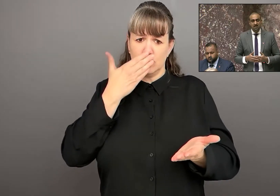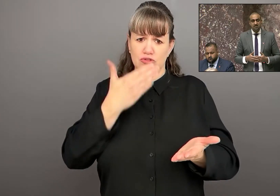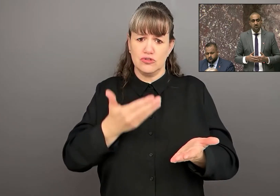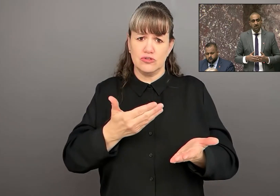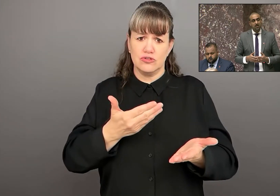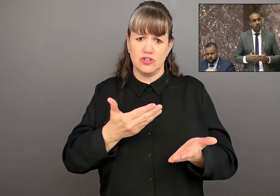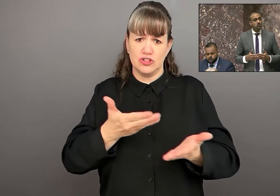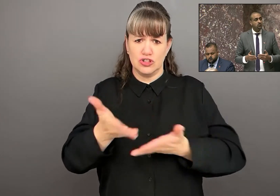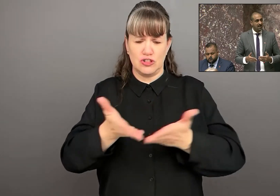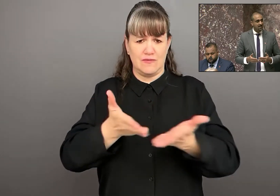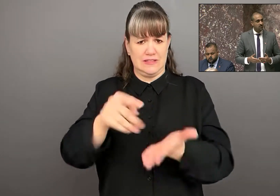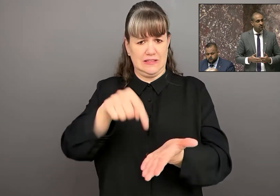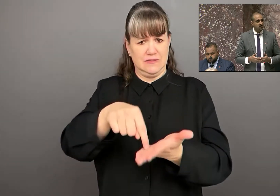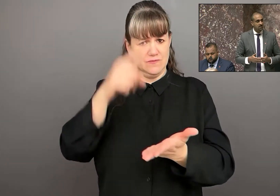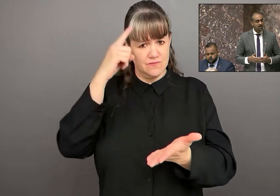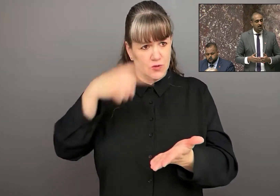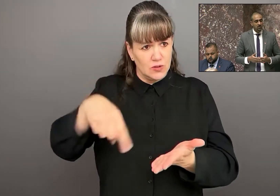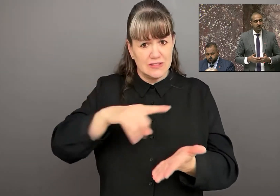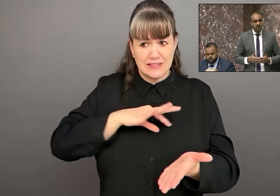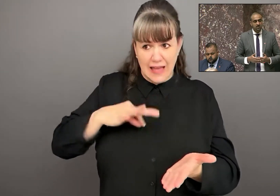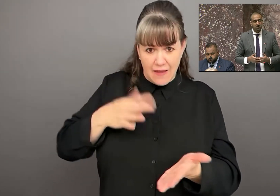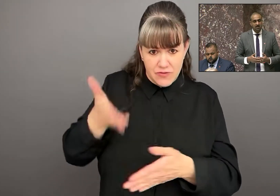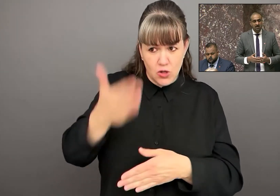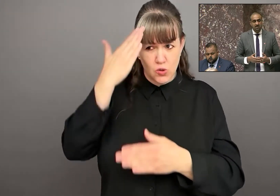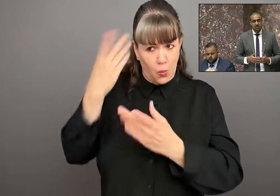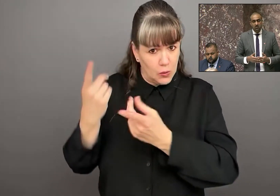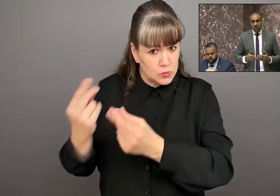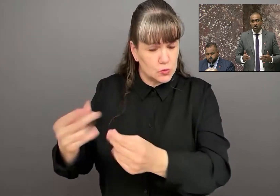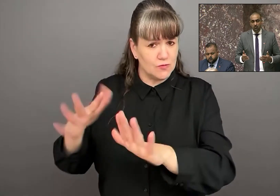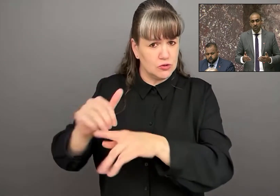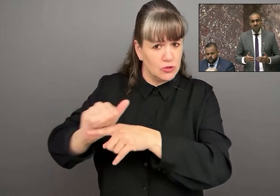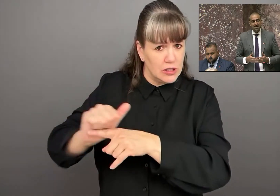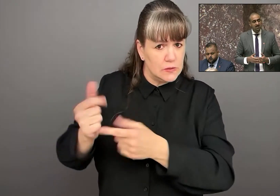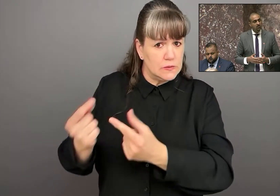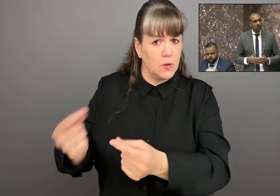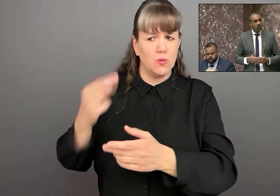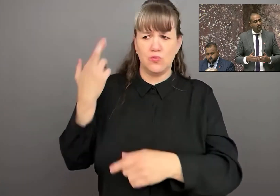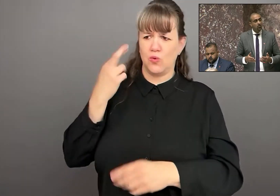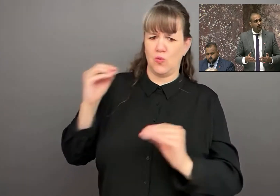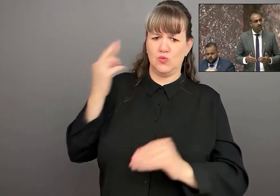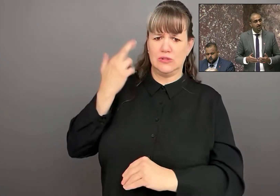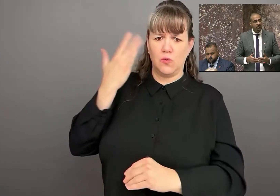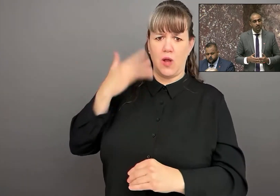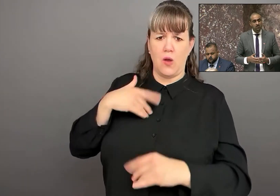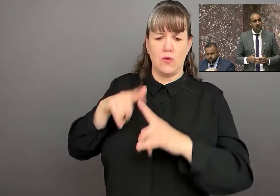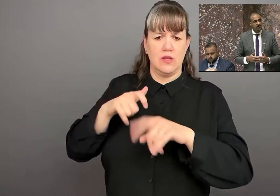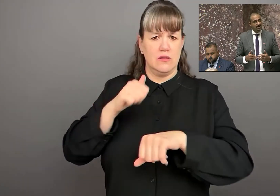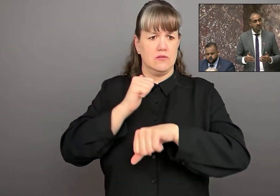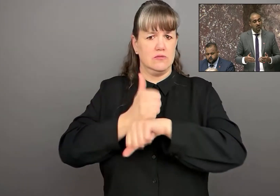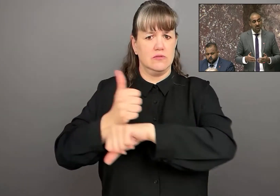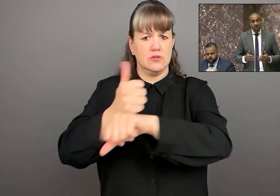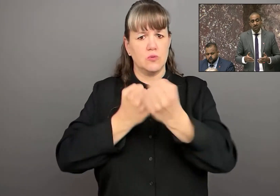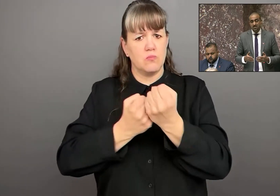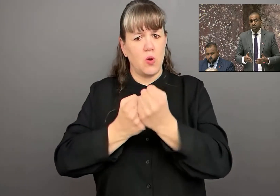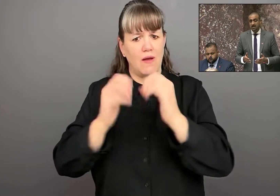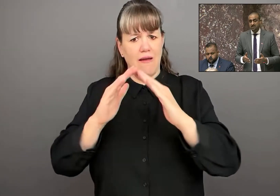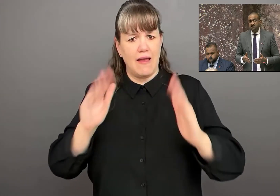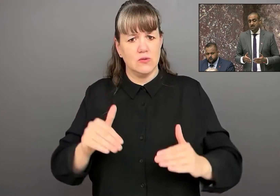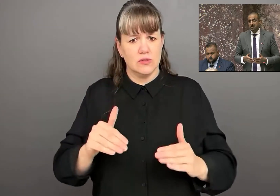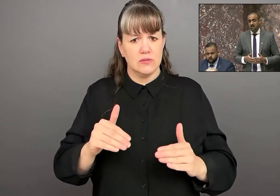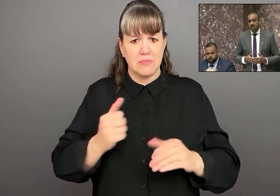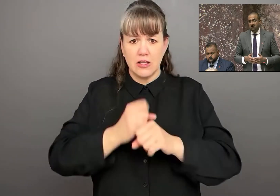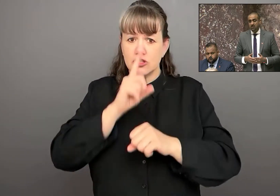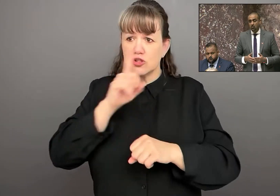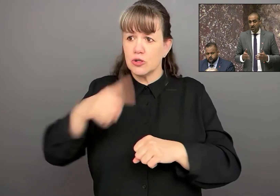created is so that people don't die alone, Honourable Speaker. And we know from the data that overwhelmingly people are dying alone. Even in this